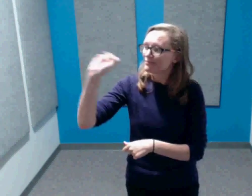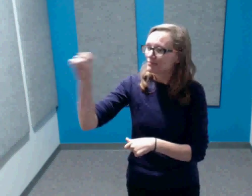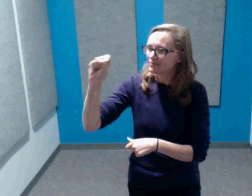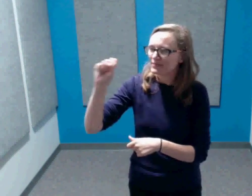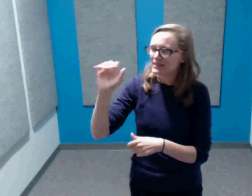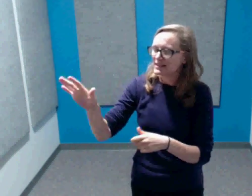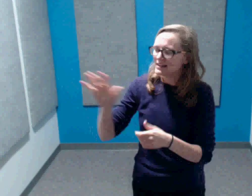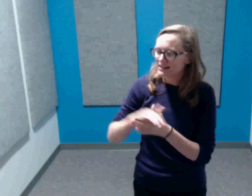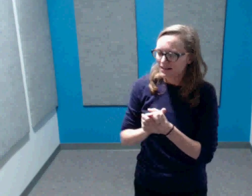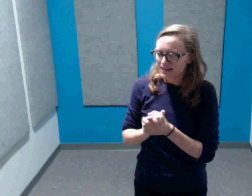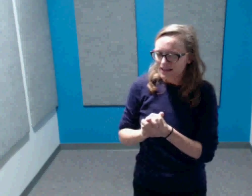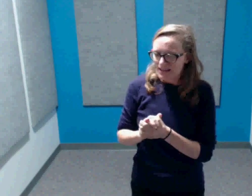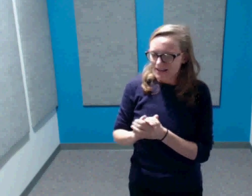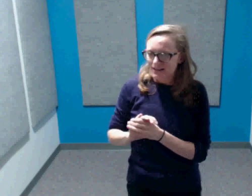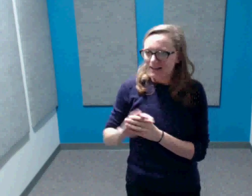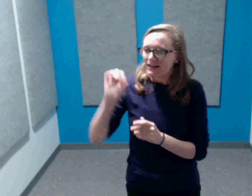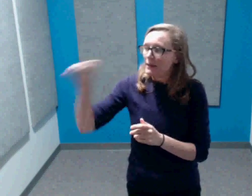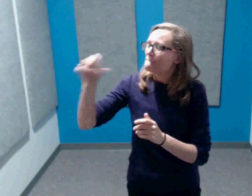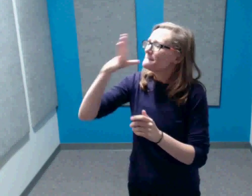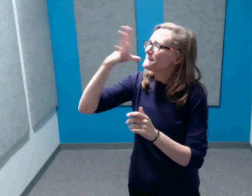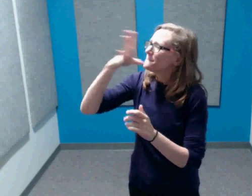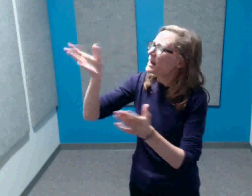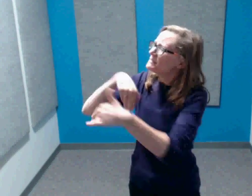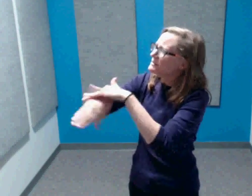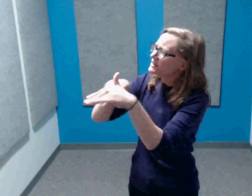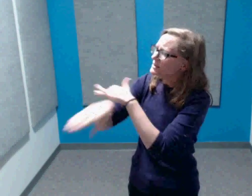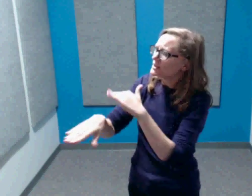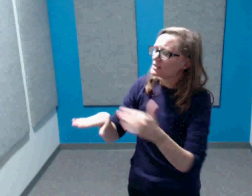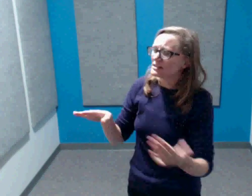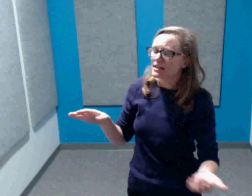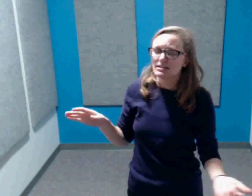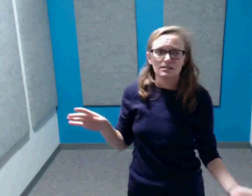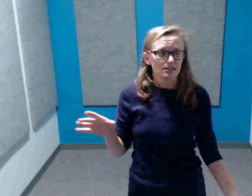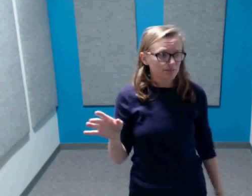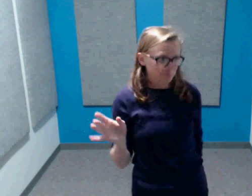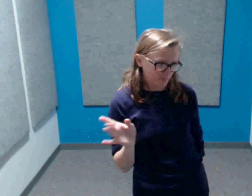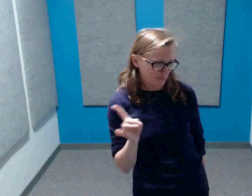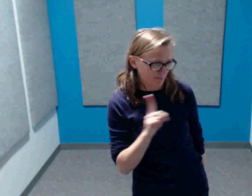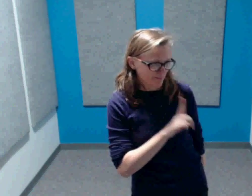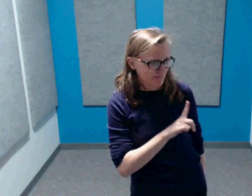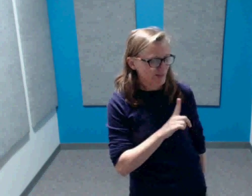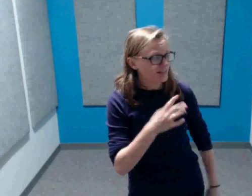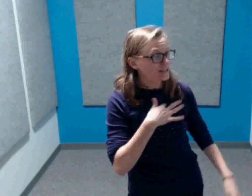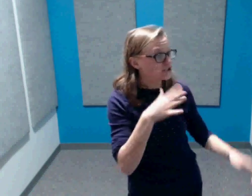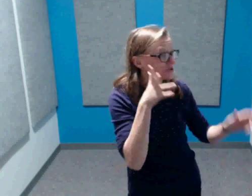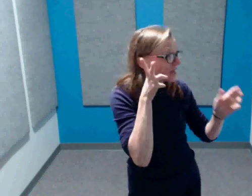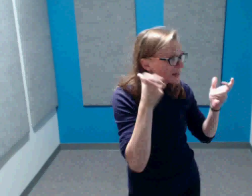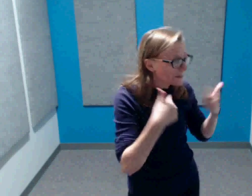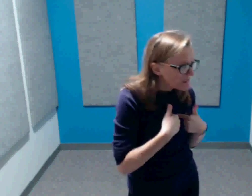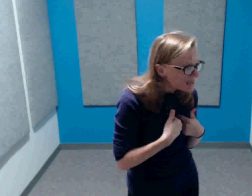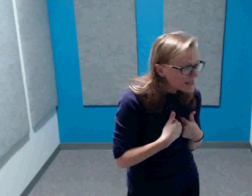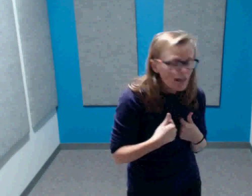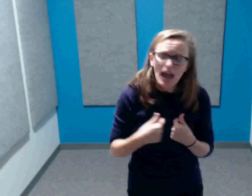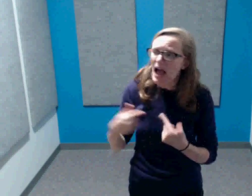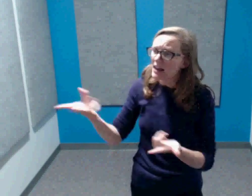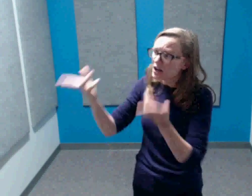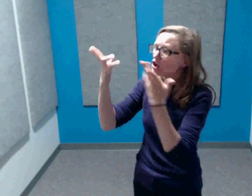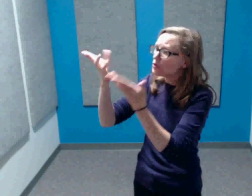you know, and I said, Mom, let me in. She came to the door and she said, did you not hear me? I said, look, I didn't see the smoke. She said, I